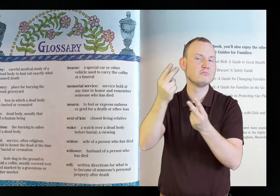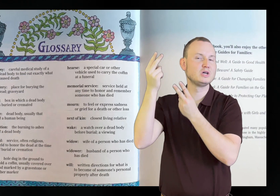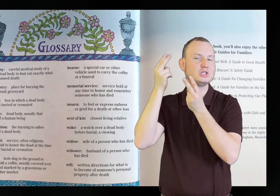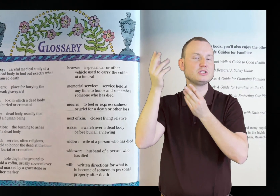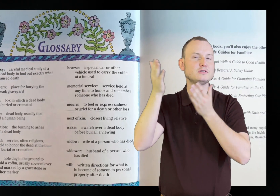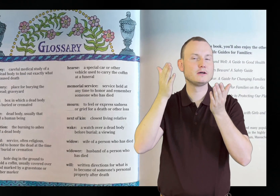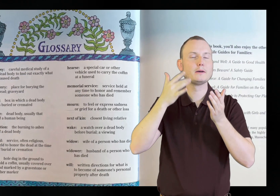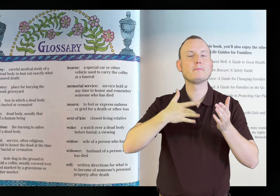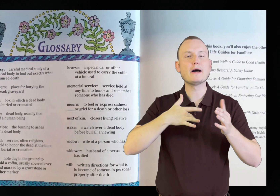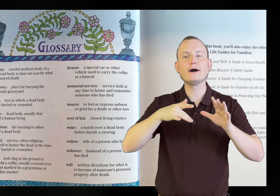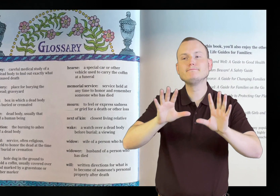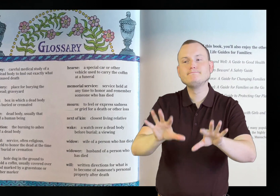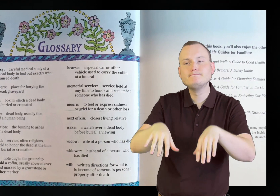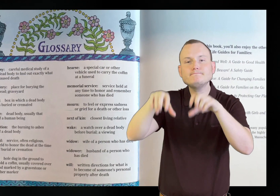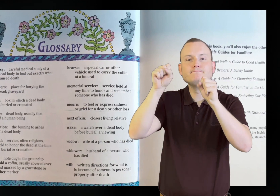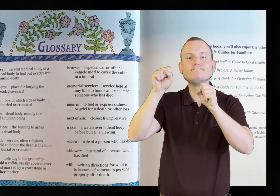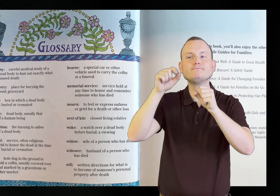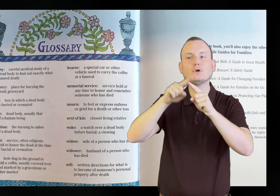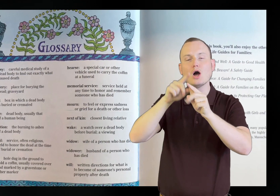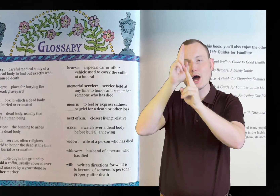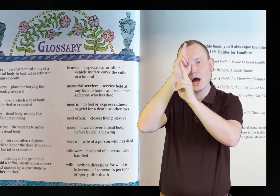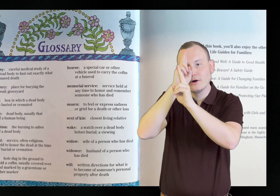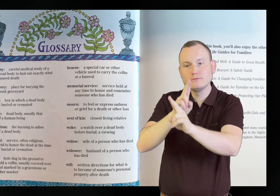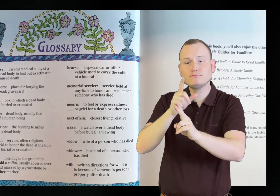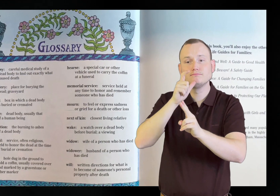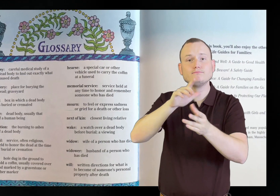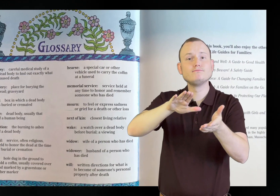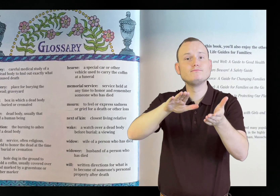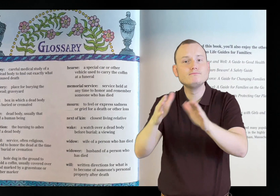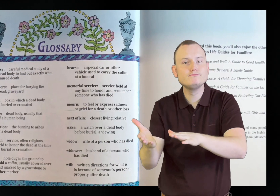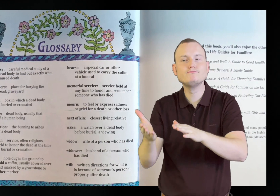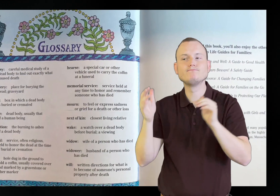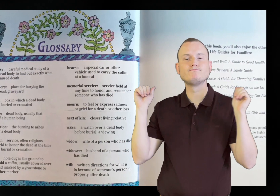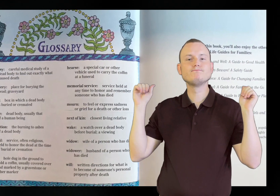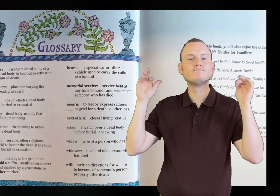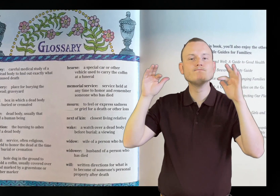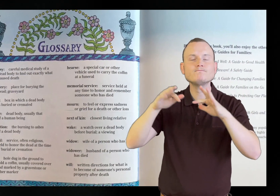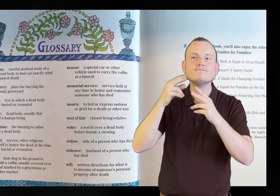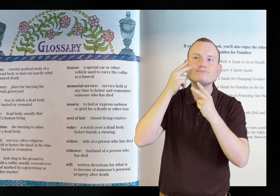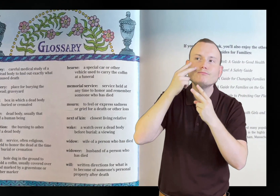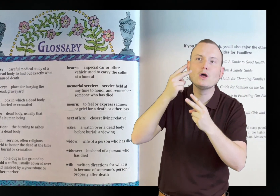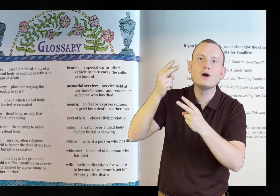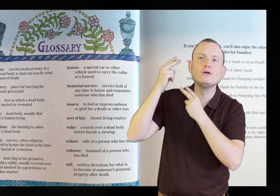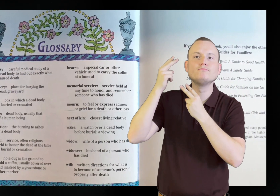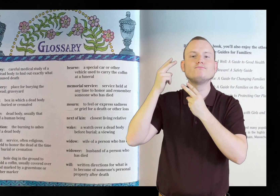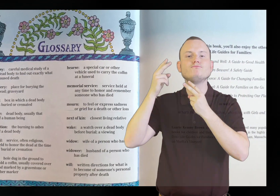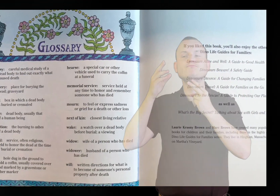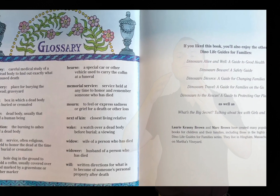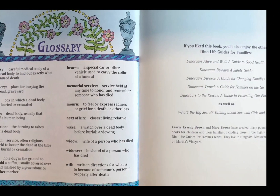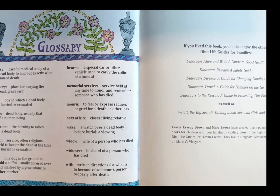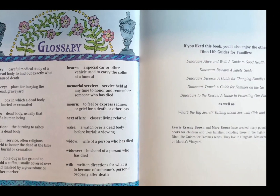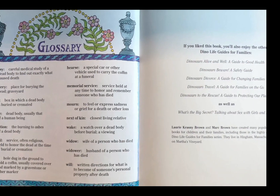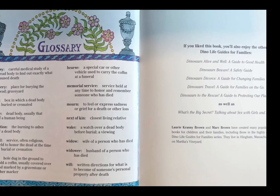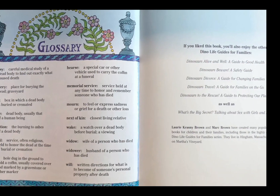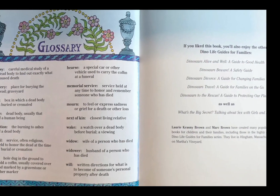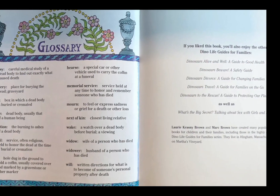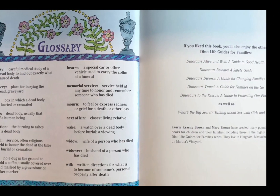Memorial service. Service held at any time to honor and remember someone who has died.